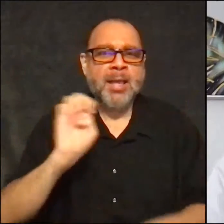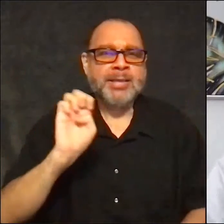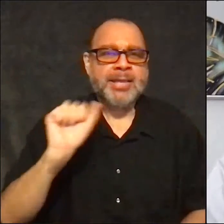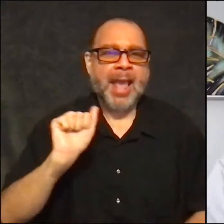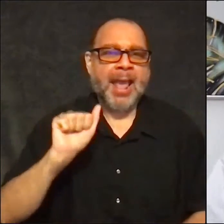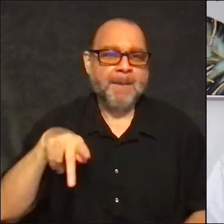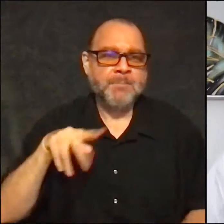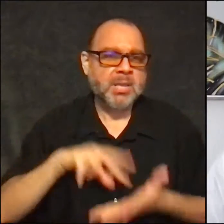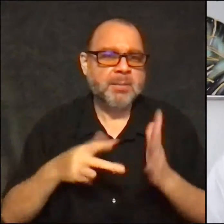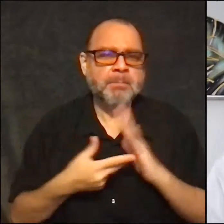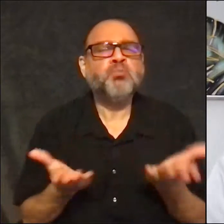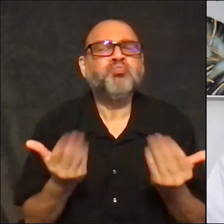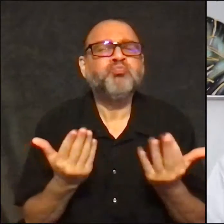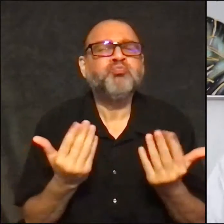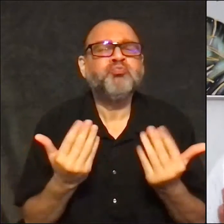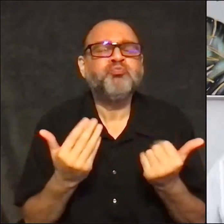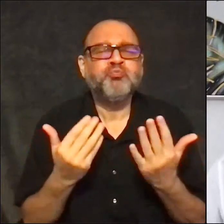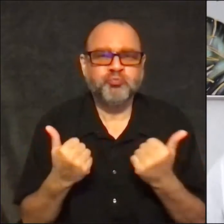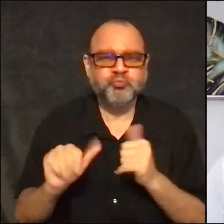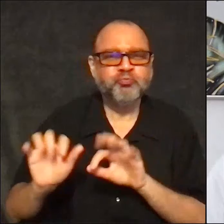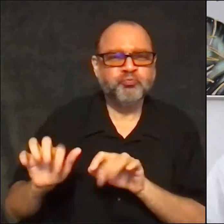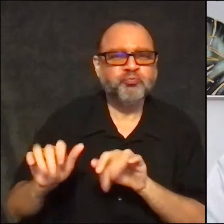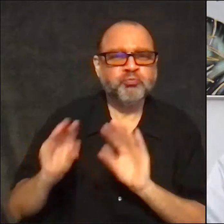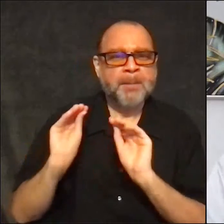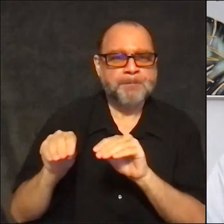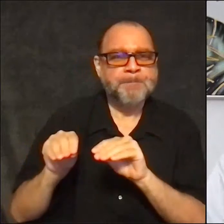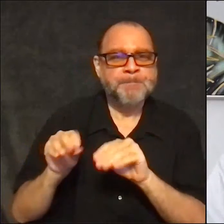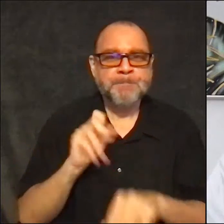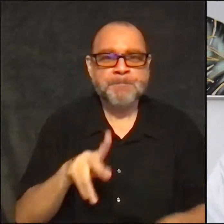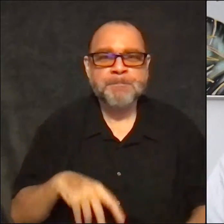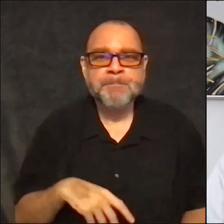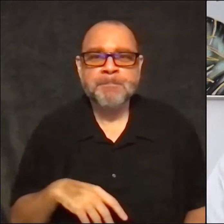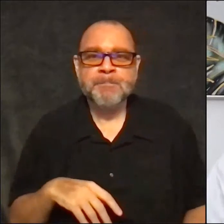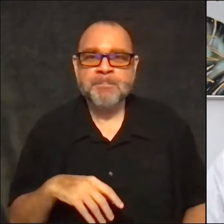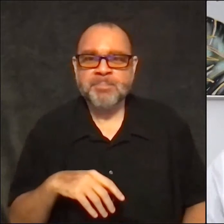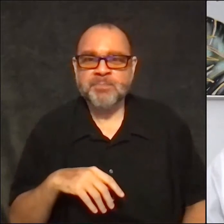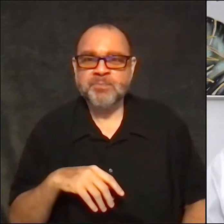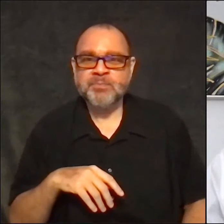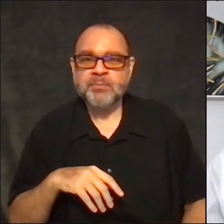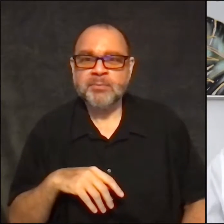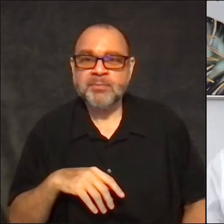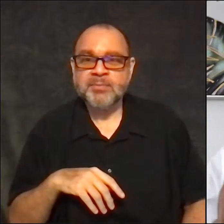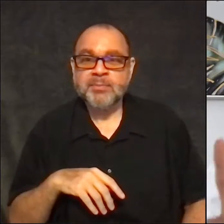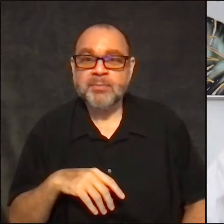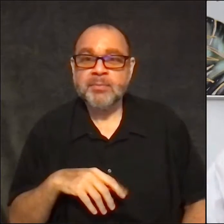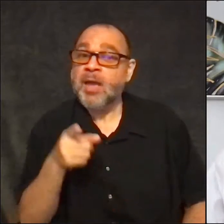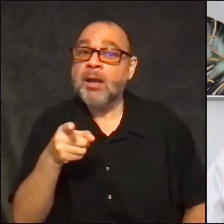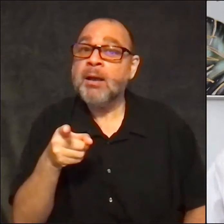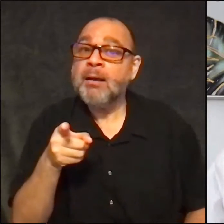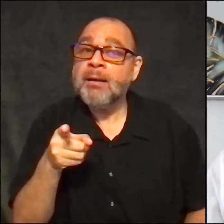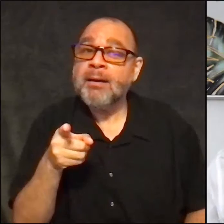stands for, please drop that into the chat box now. Boom. Employee up